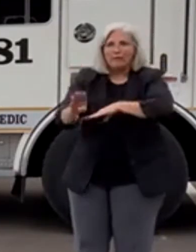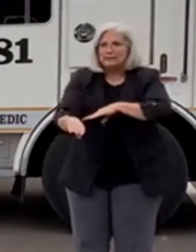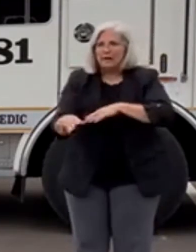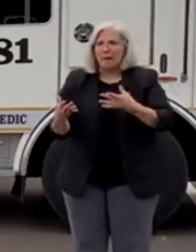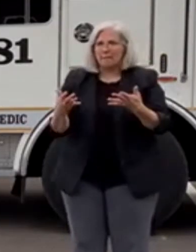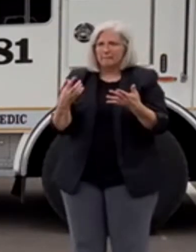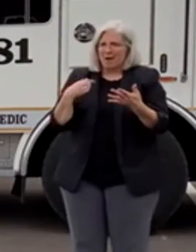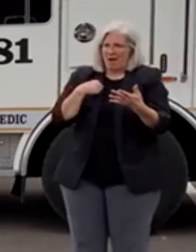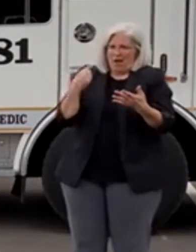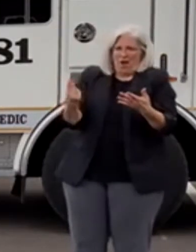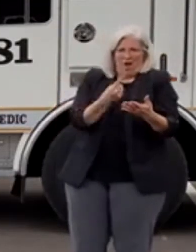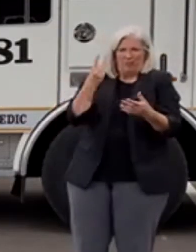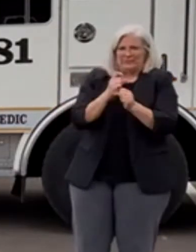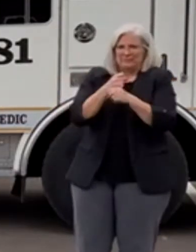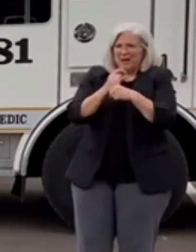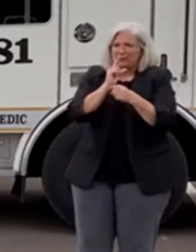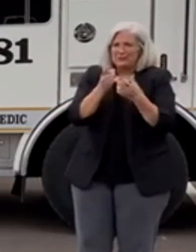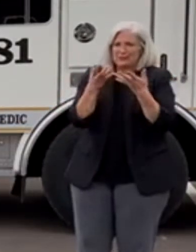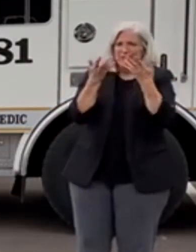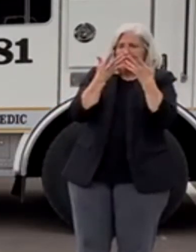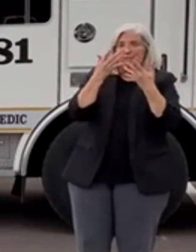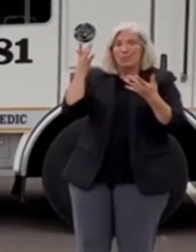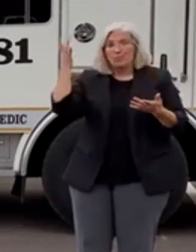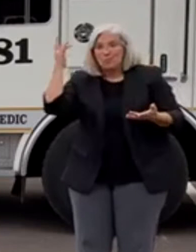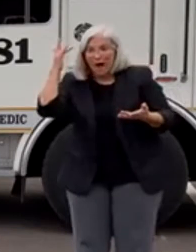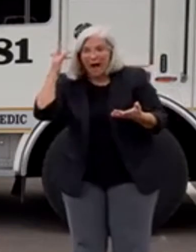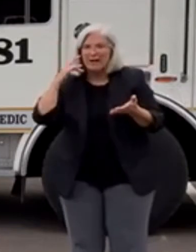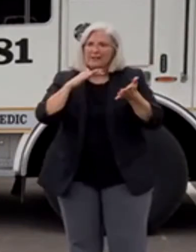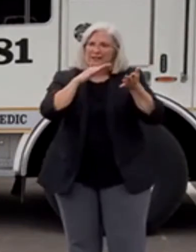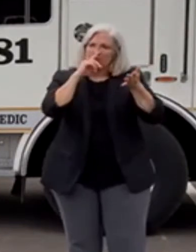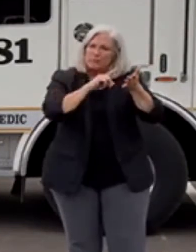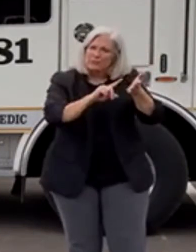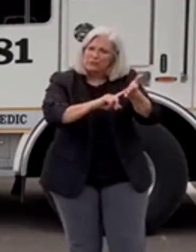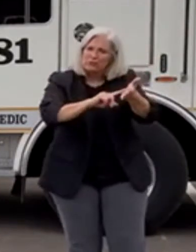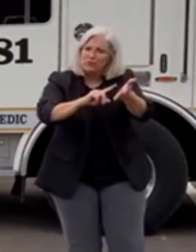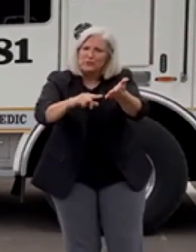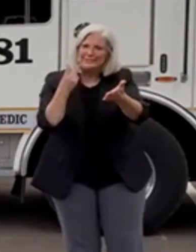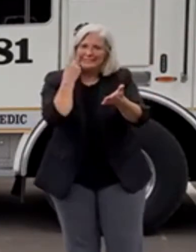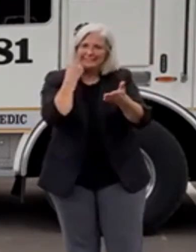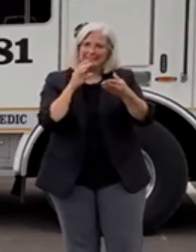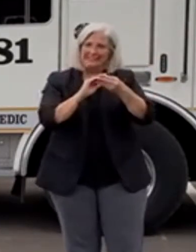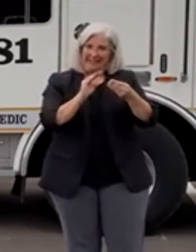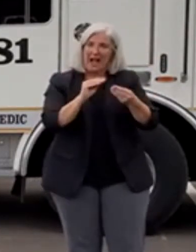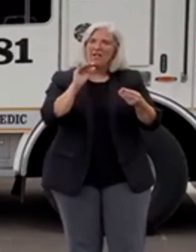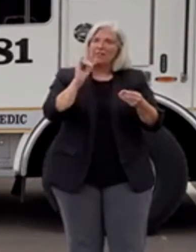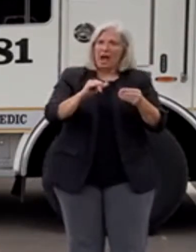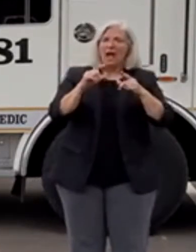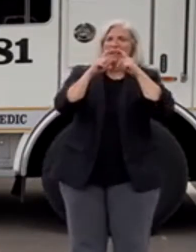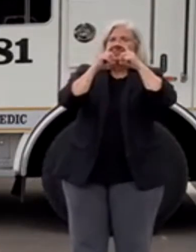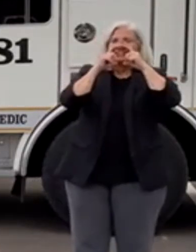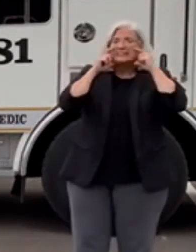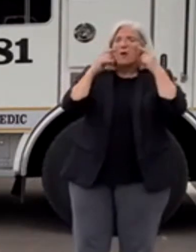have even shown that this mask is so important, and it can prevent